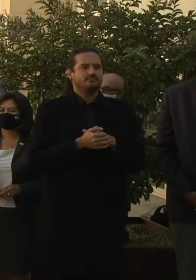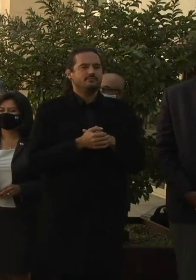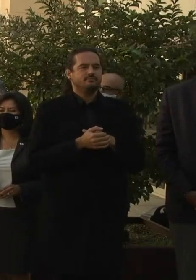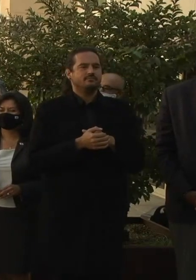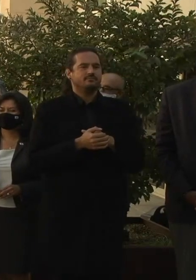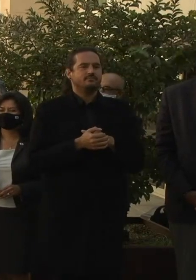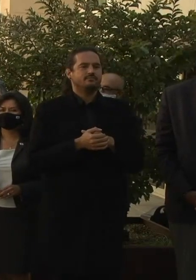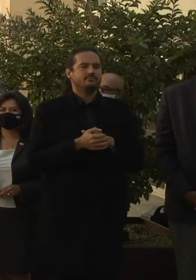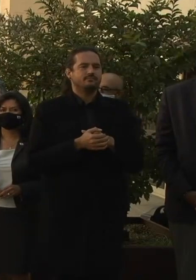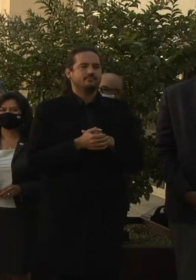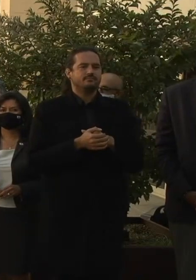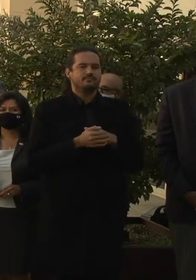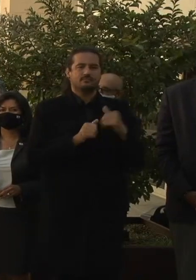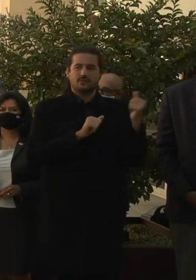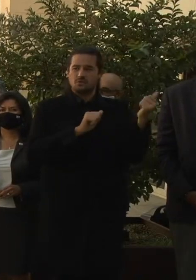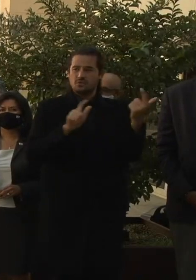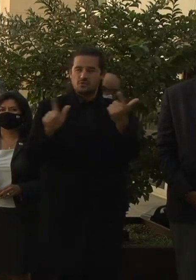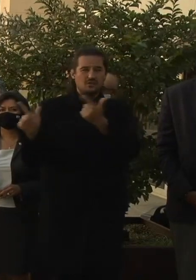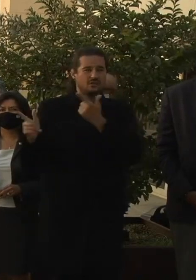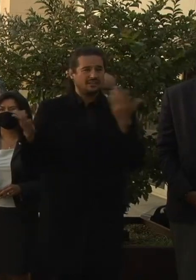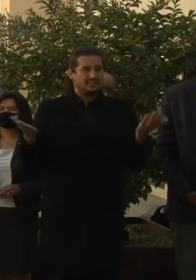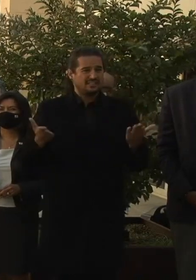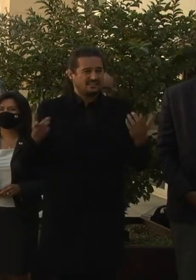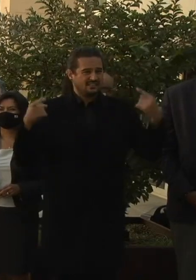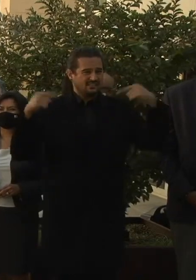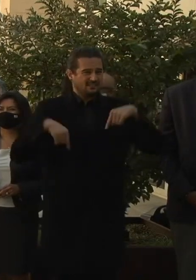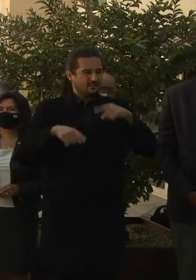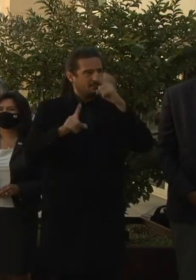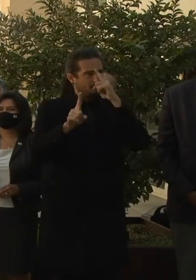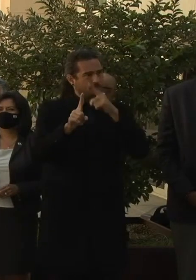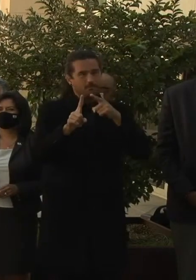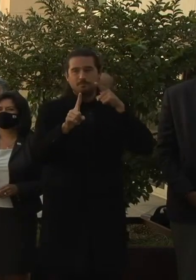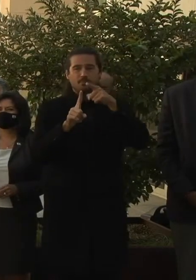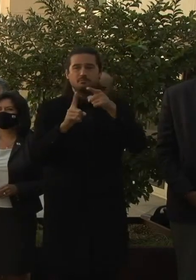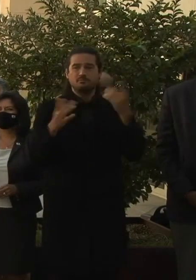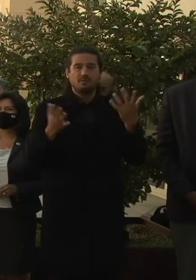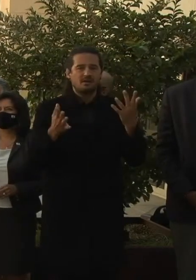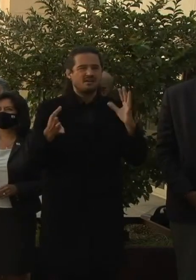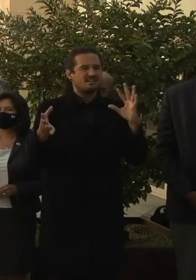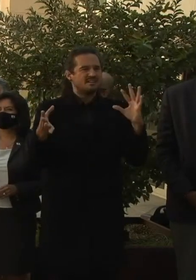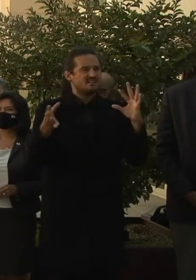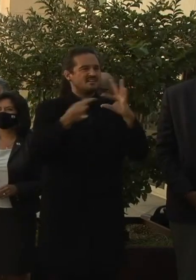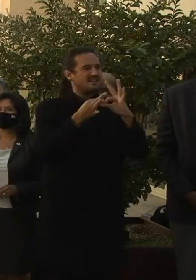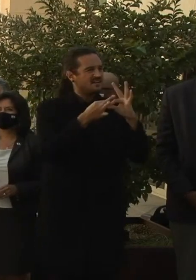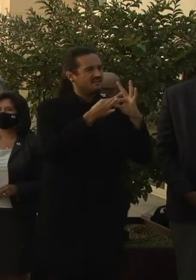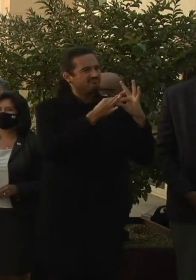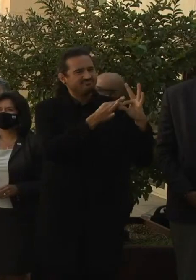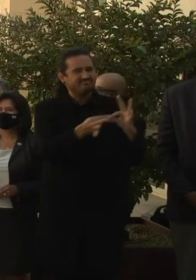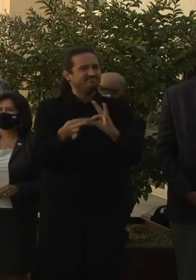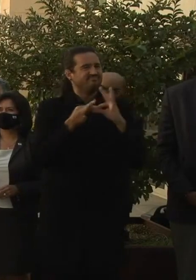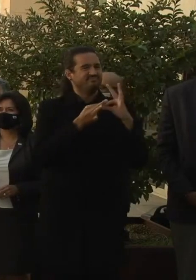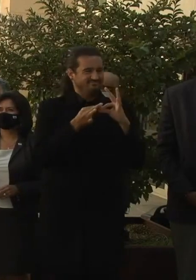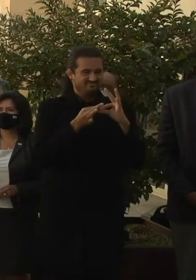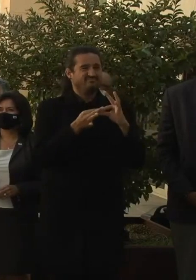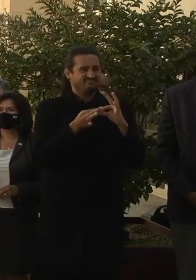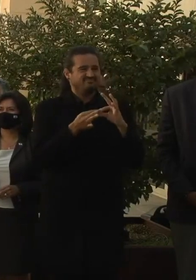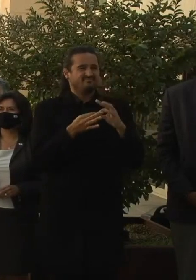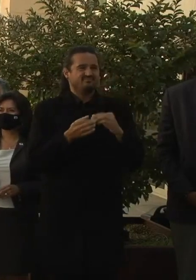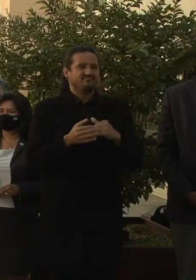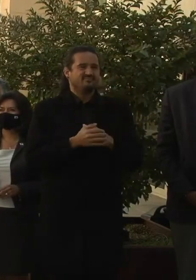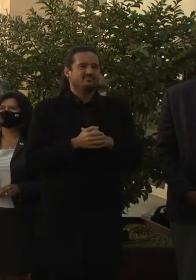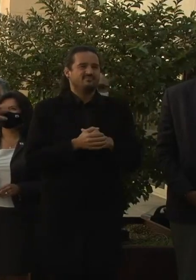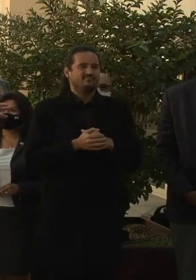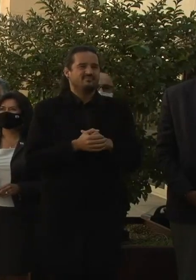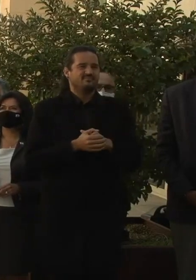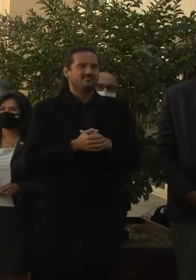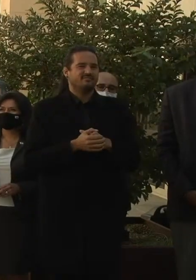unites us, there's an intentionality and a political will that, as David was saying, candidly was missing,